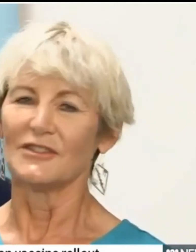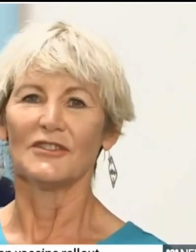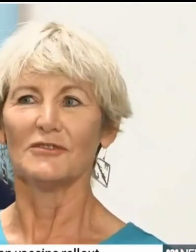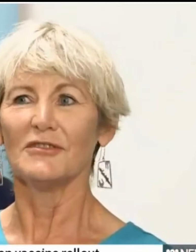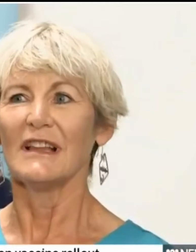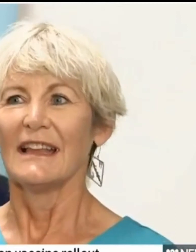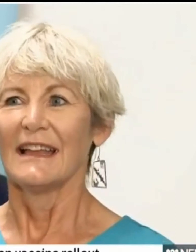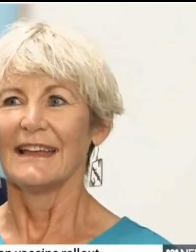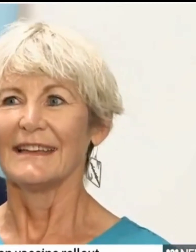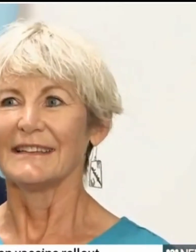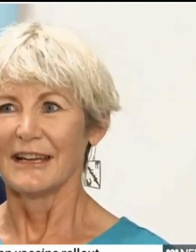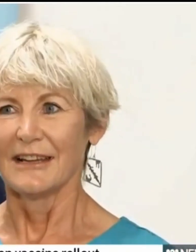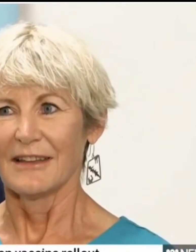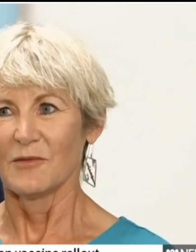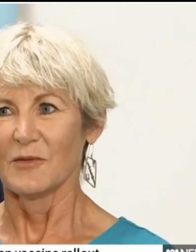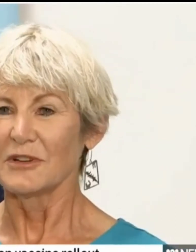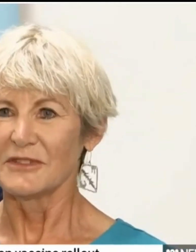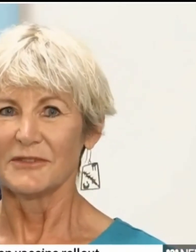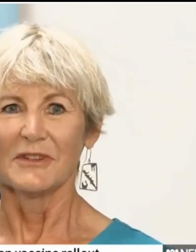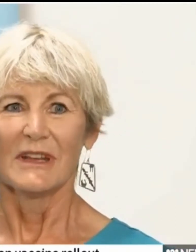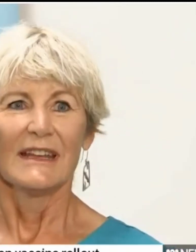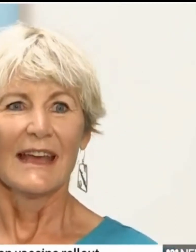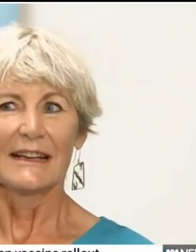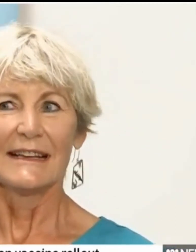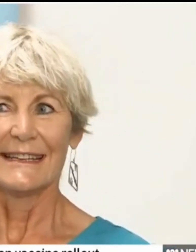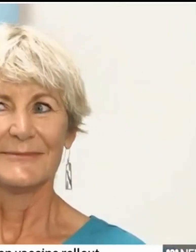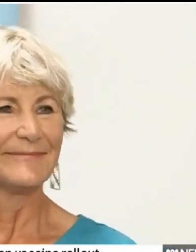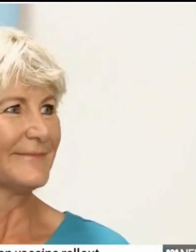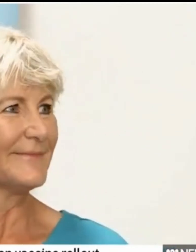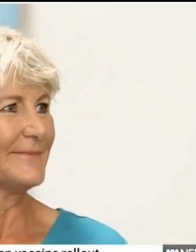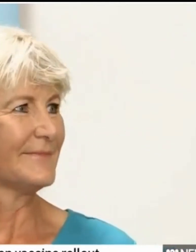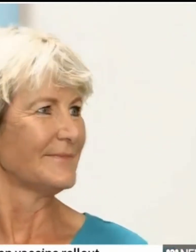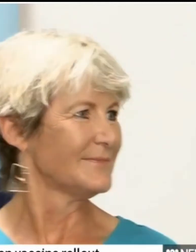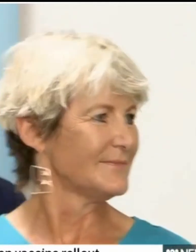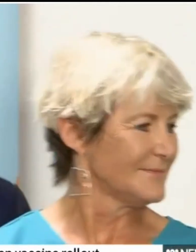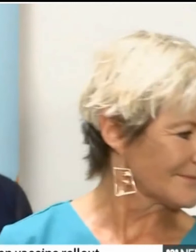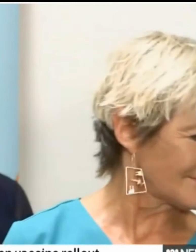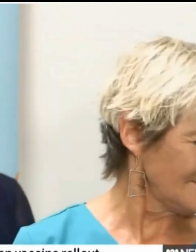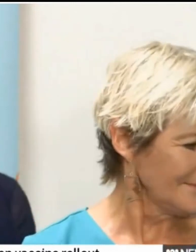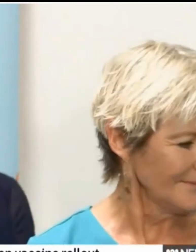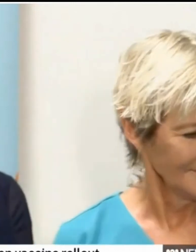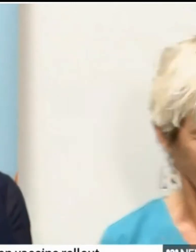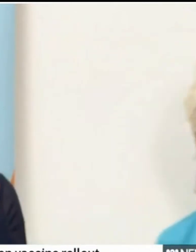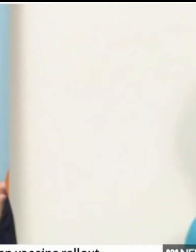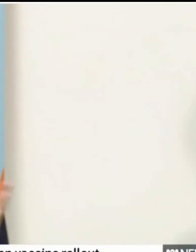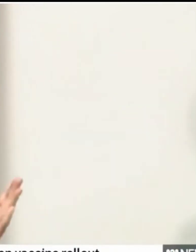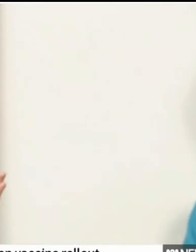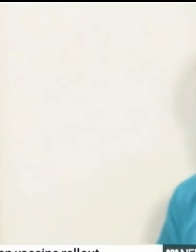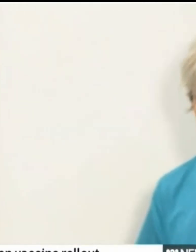It didn't hurt at all, and welcome to our clinic. Thank you very